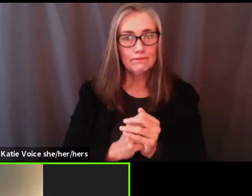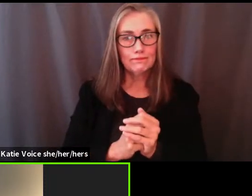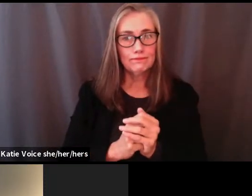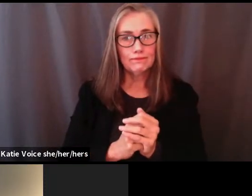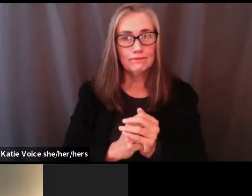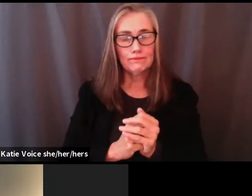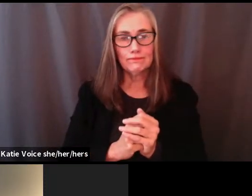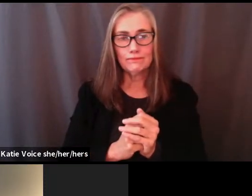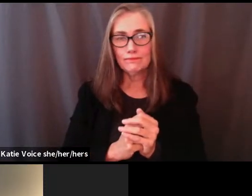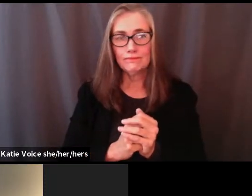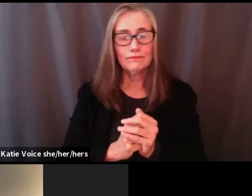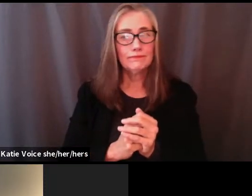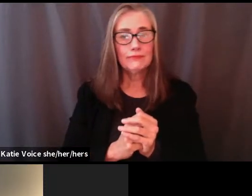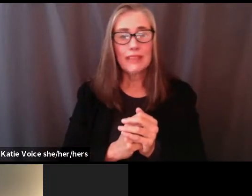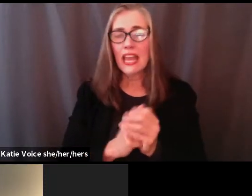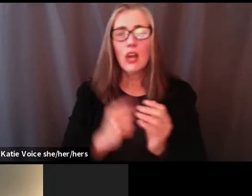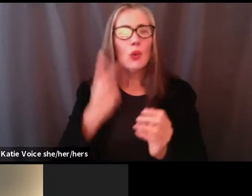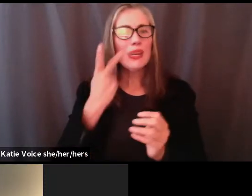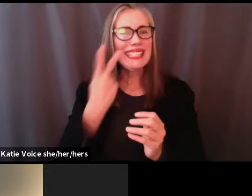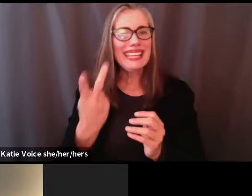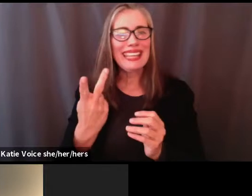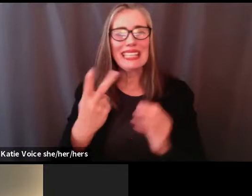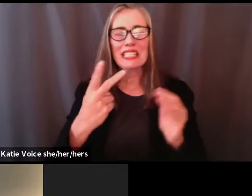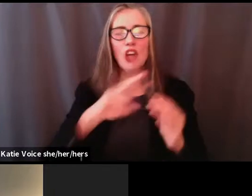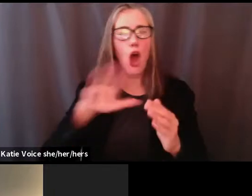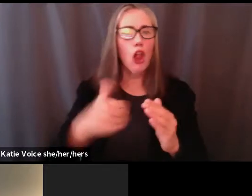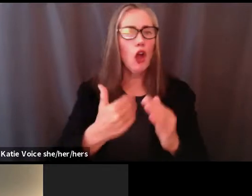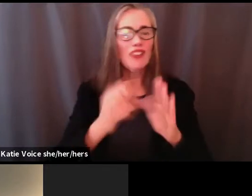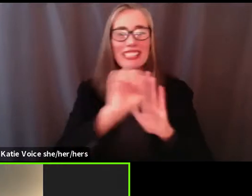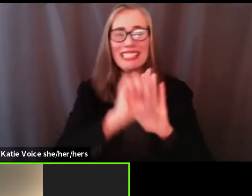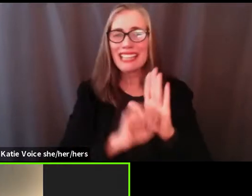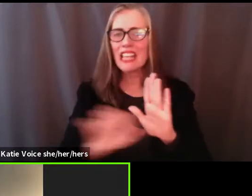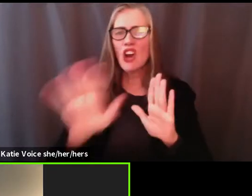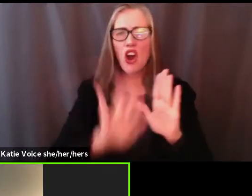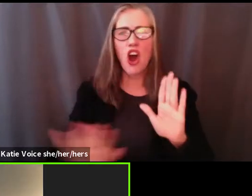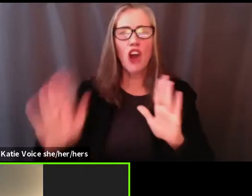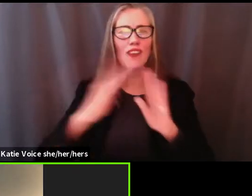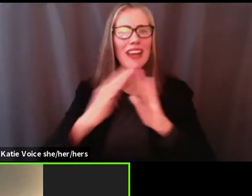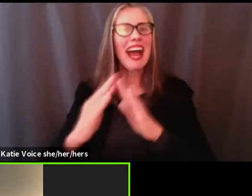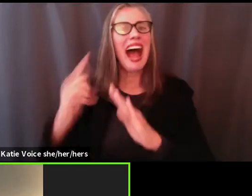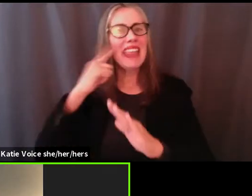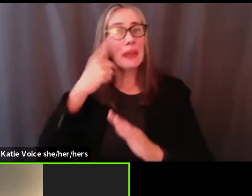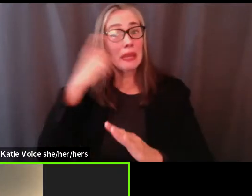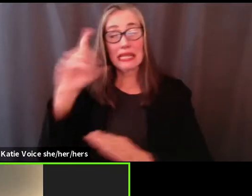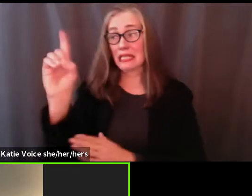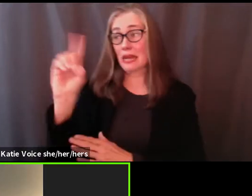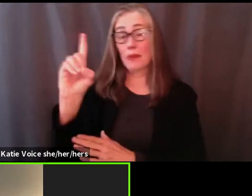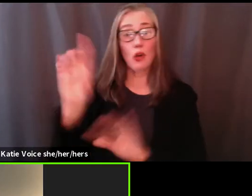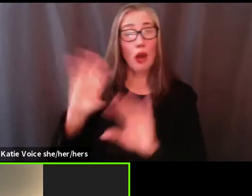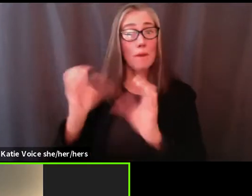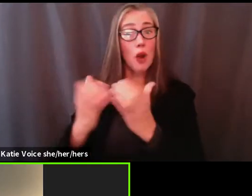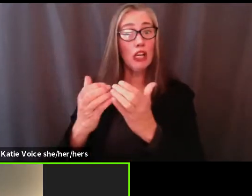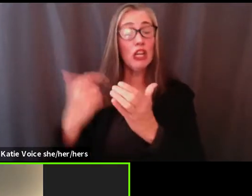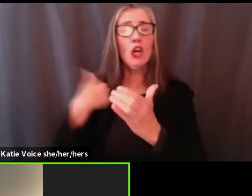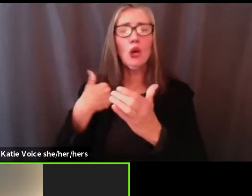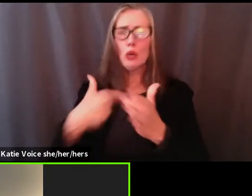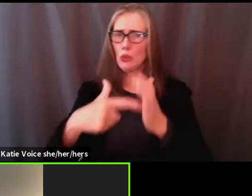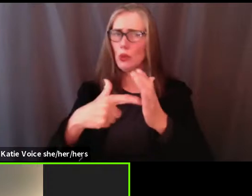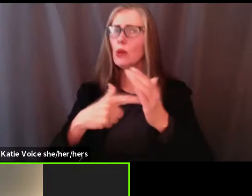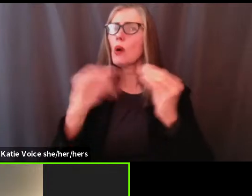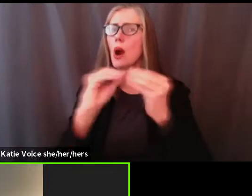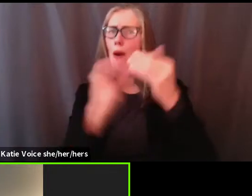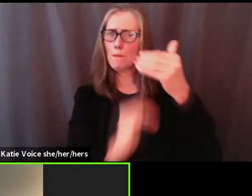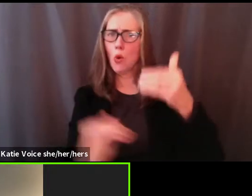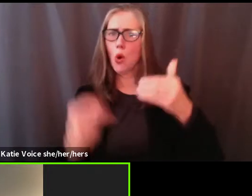county is throughout the state for meetings as the Democratic Party. We should set that higher standard. So I move to amend Rule 15 to strike the words "or negative test."